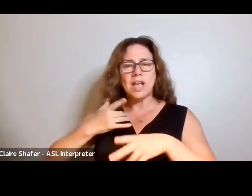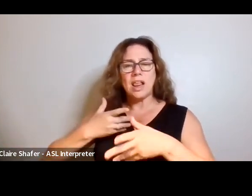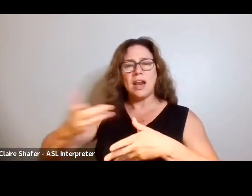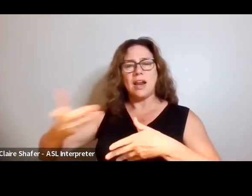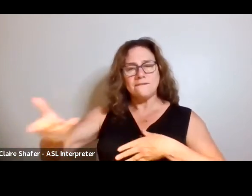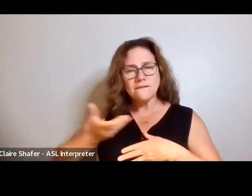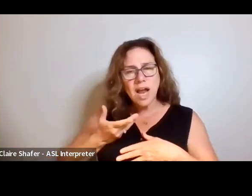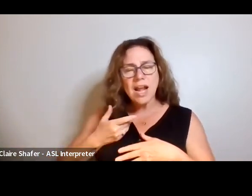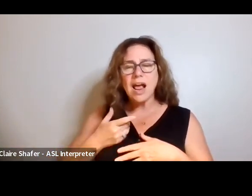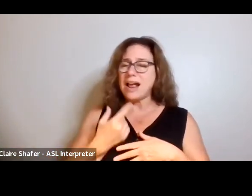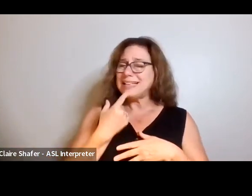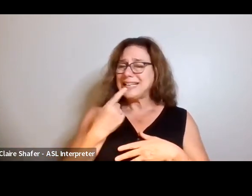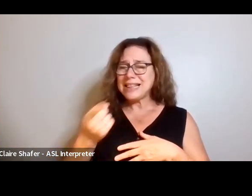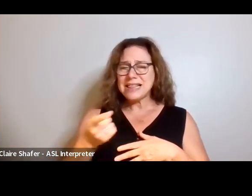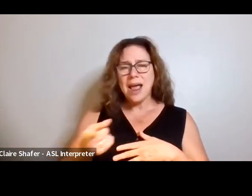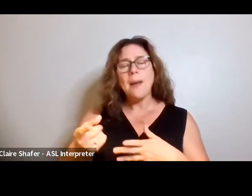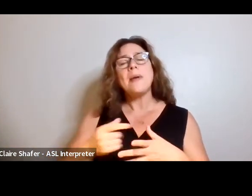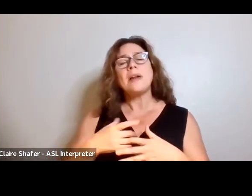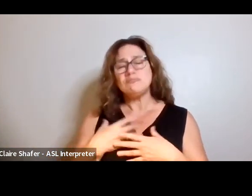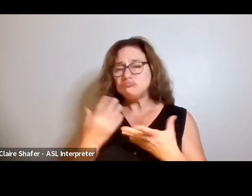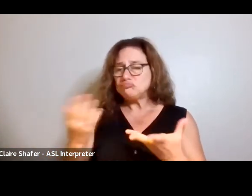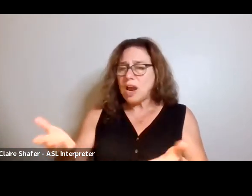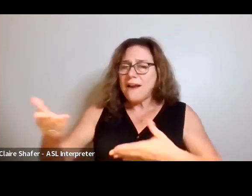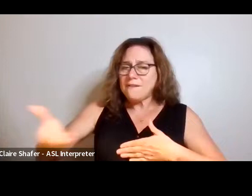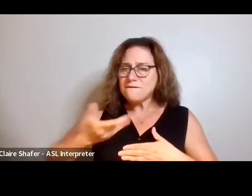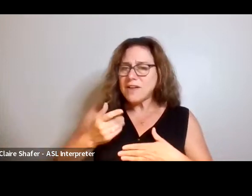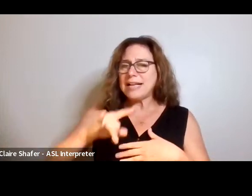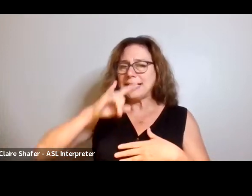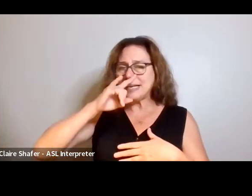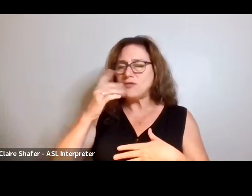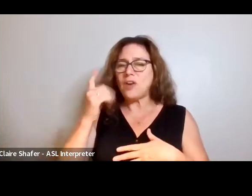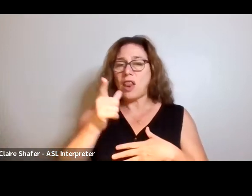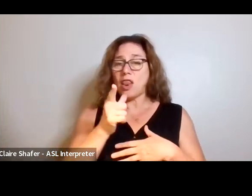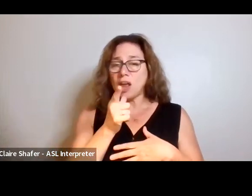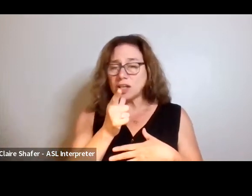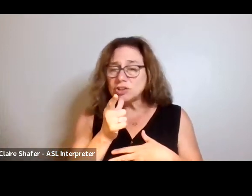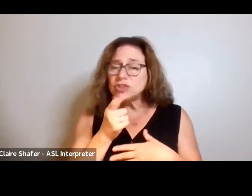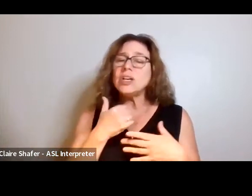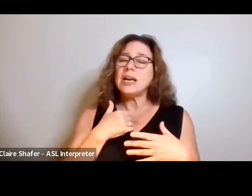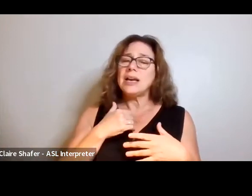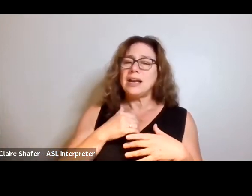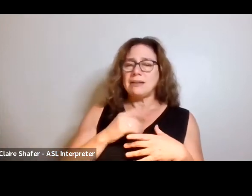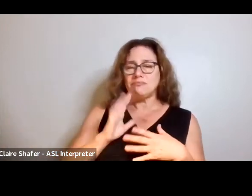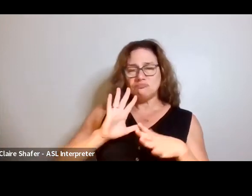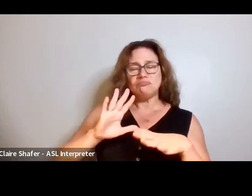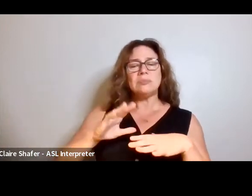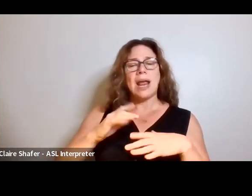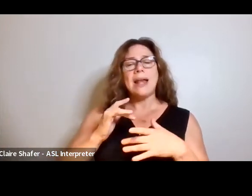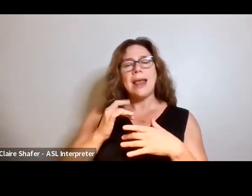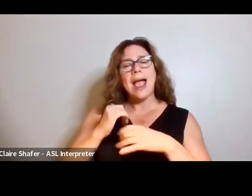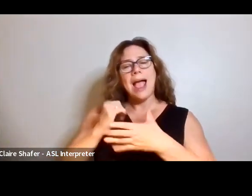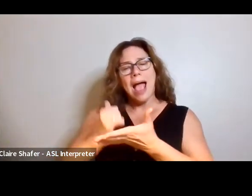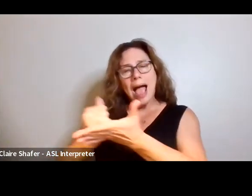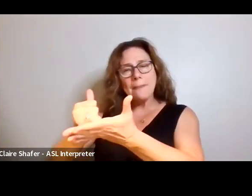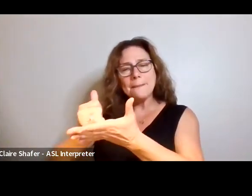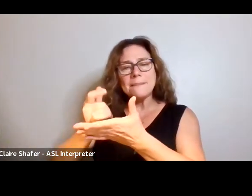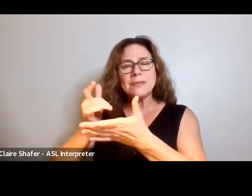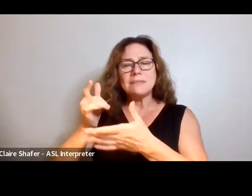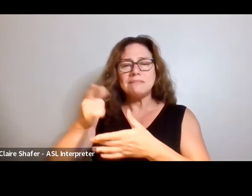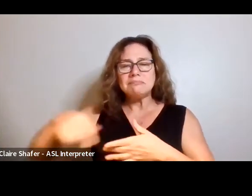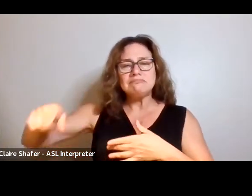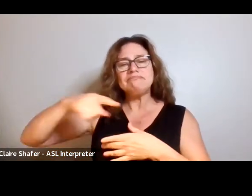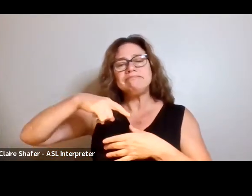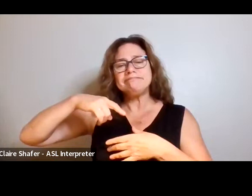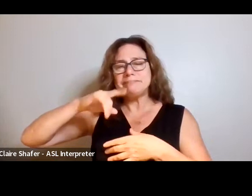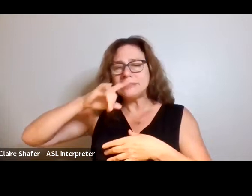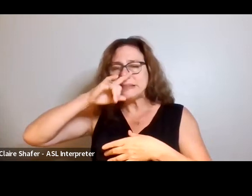have lunch with these kids, to share their stories, give them space, and make them feel connected. But I think as we continue to make this adjustment,